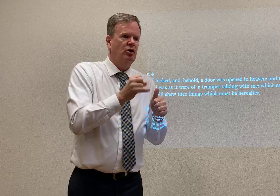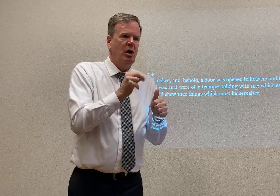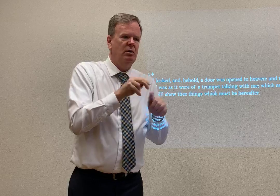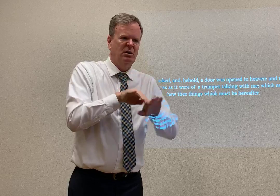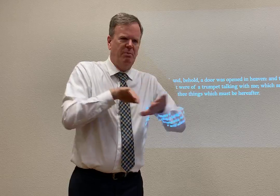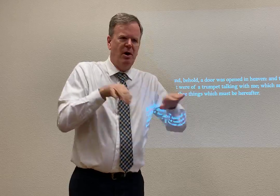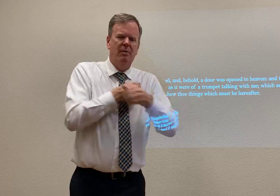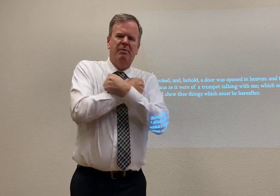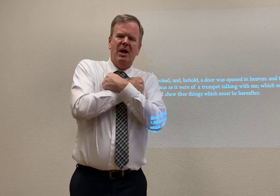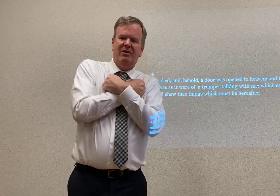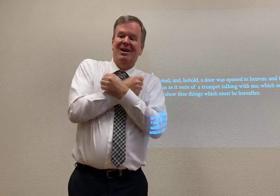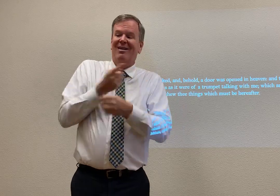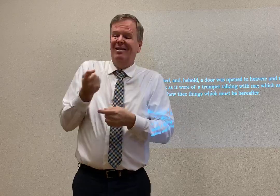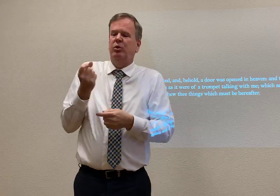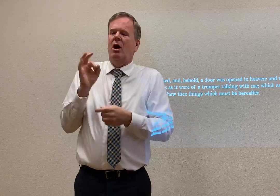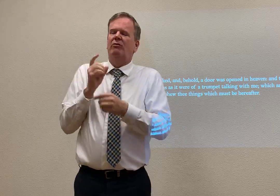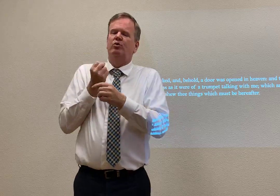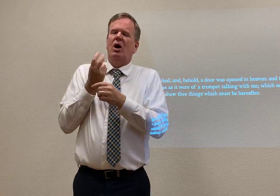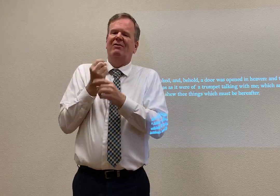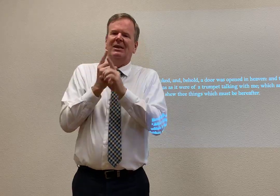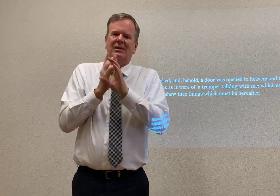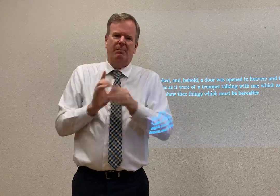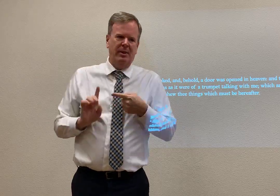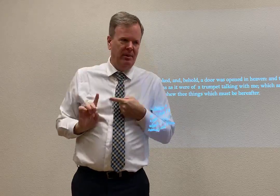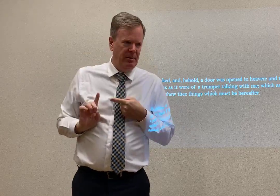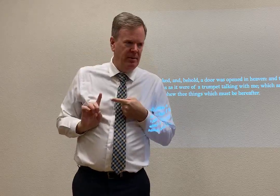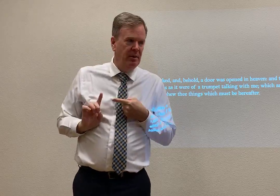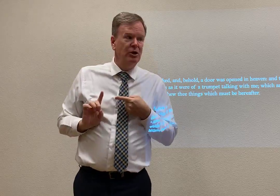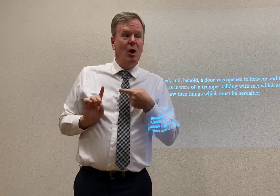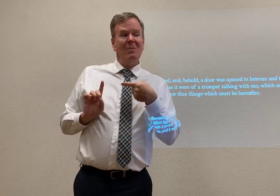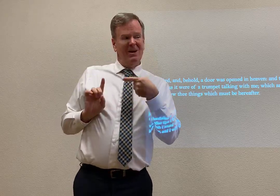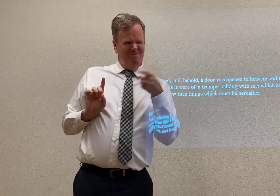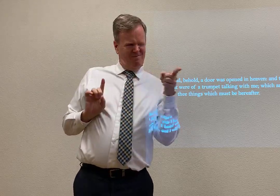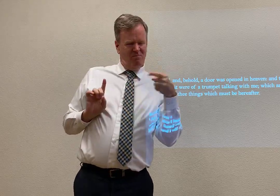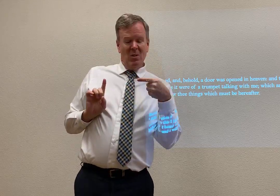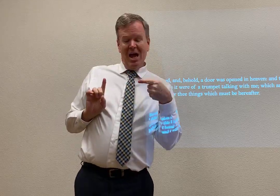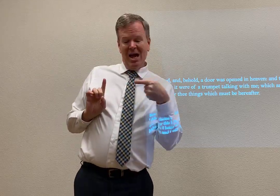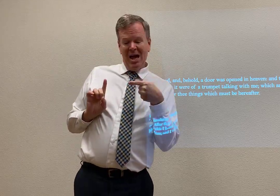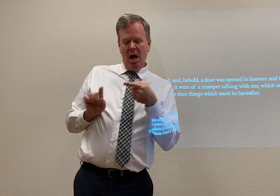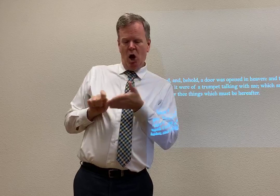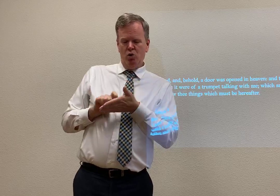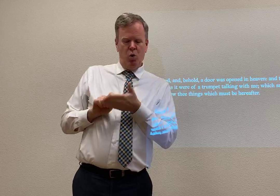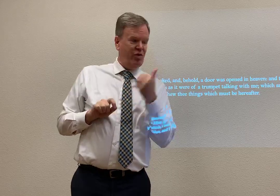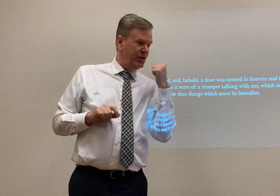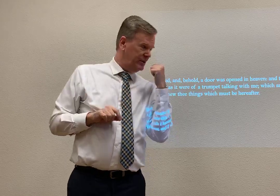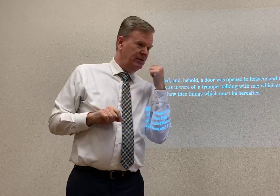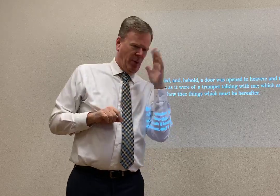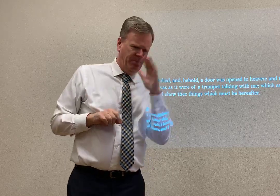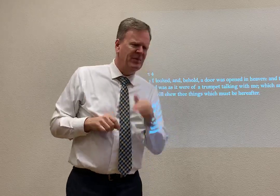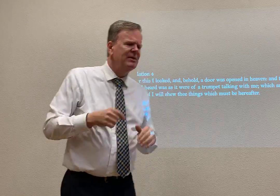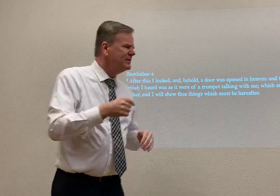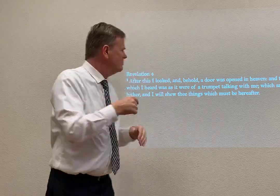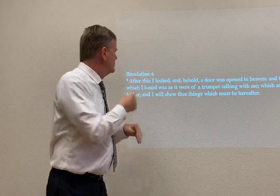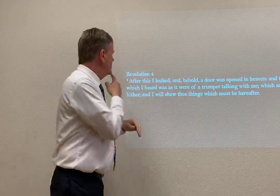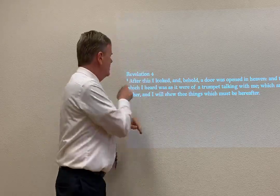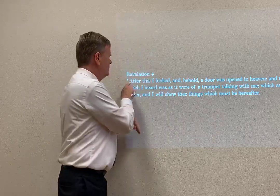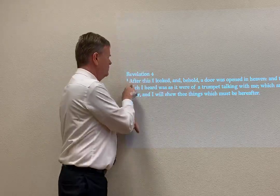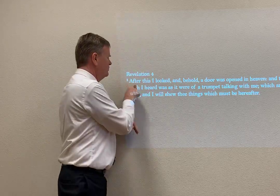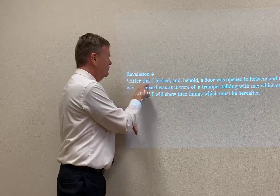Not John the Baptist. It's a different John. It's John the Beloved, one of the 12 disciples. He wrote this particular verse of scripture.